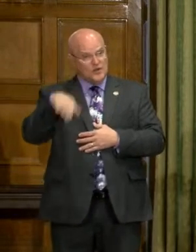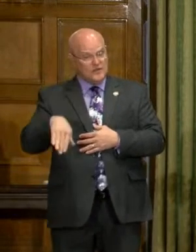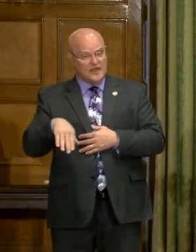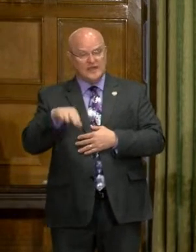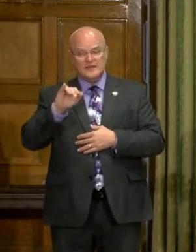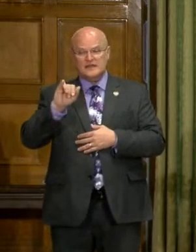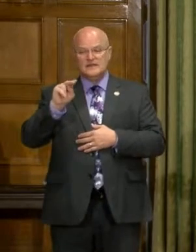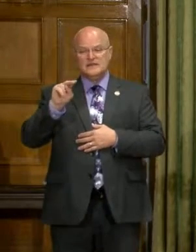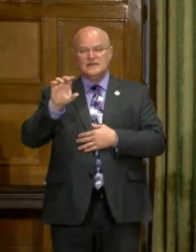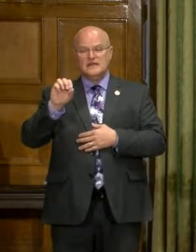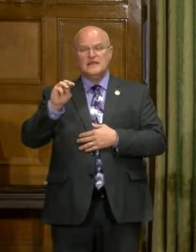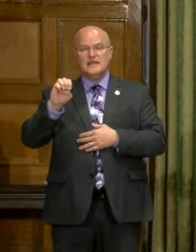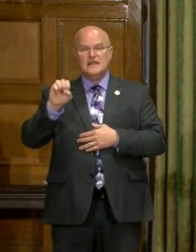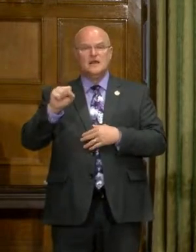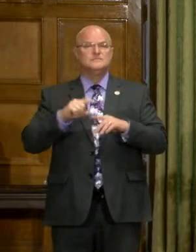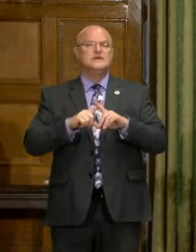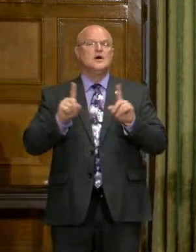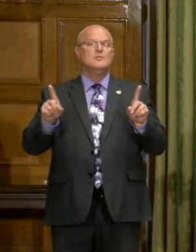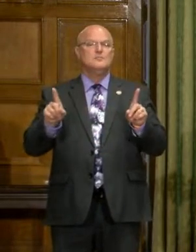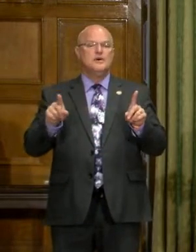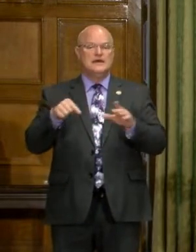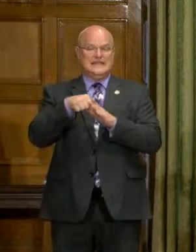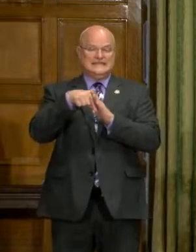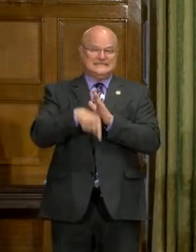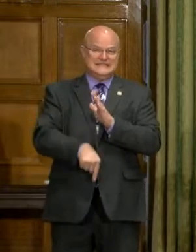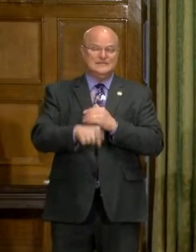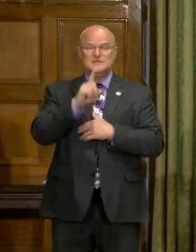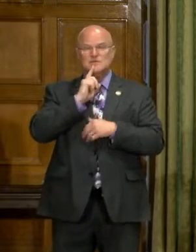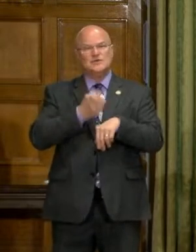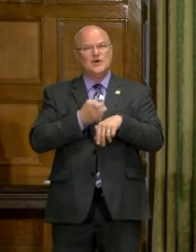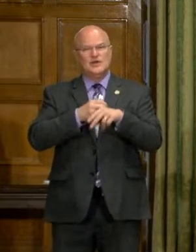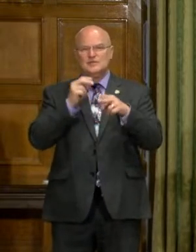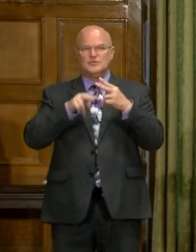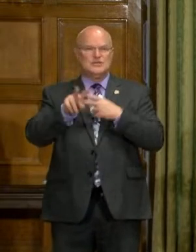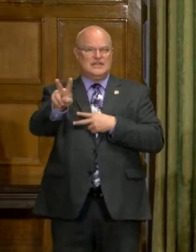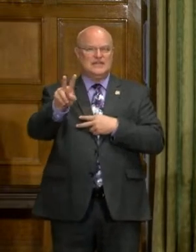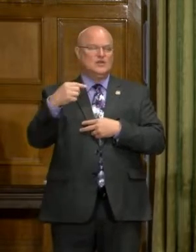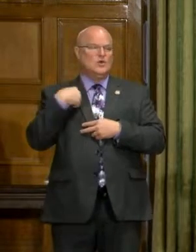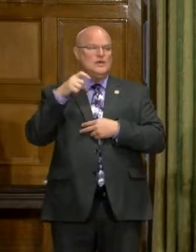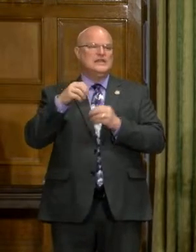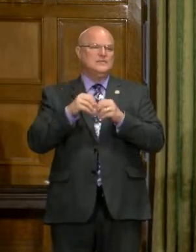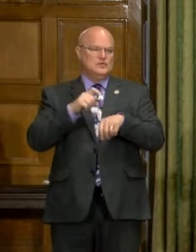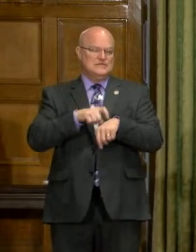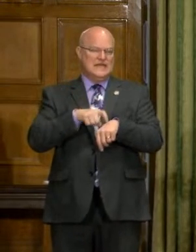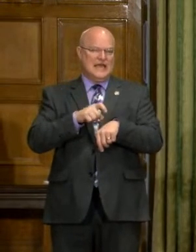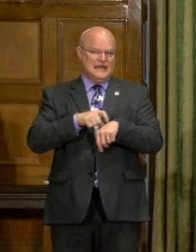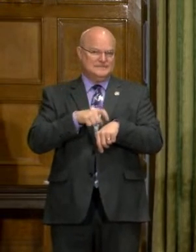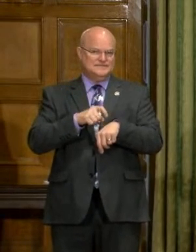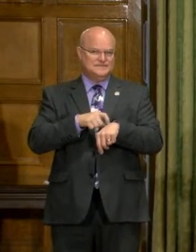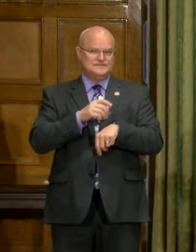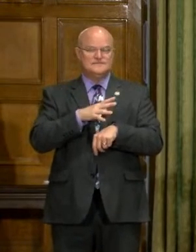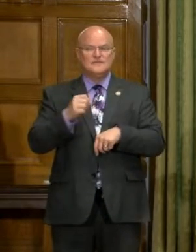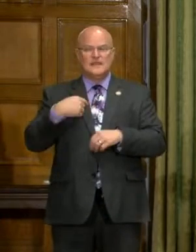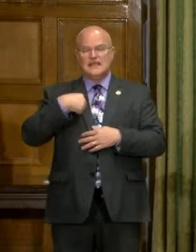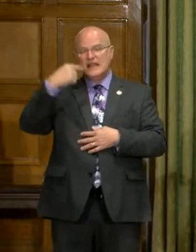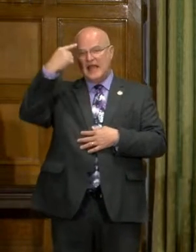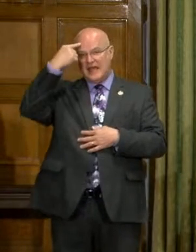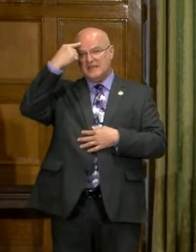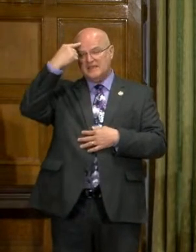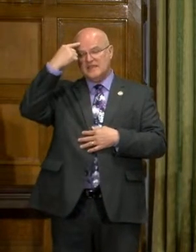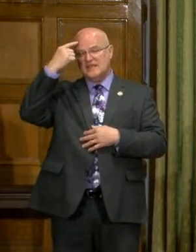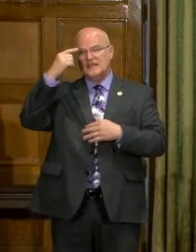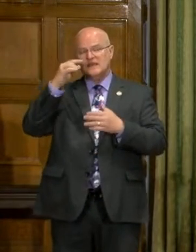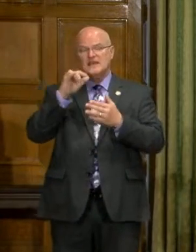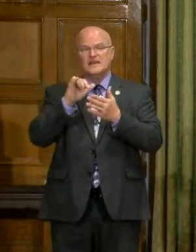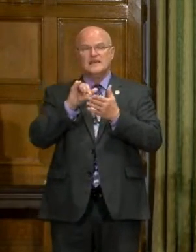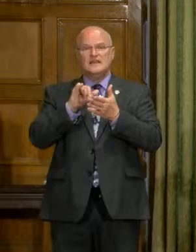our incomes, but the extent of it is really hard to predict. And so we need more time in there. I think